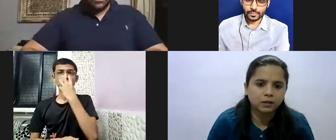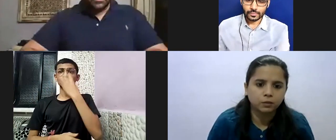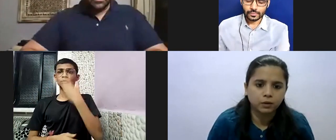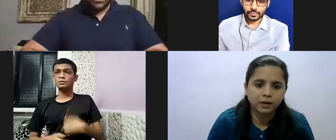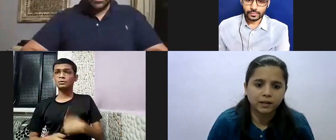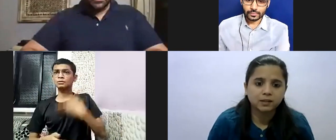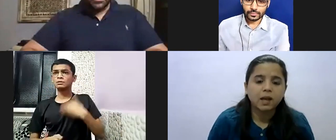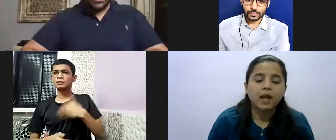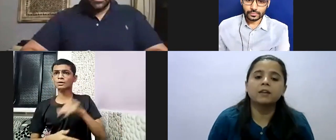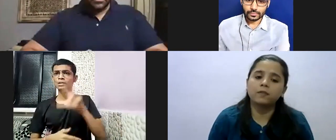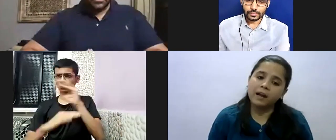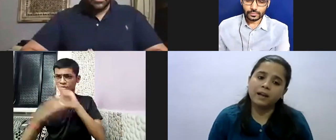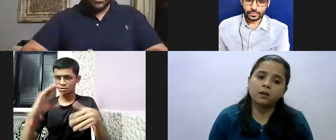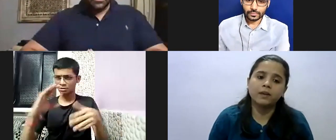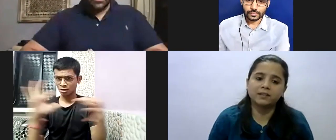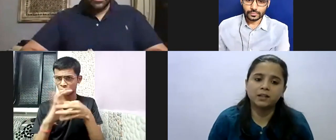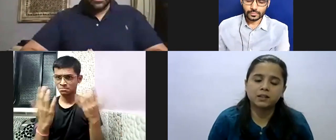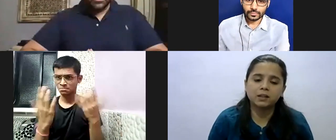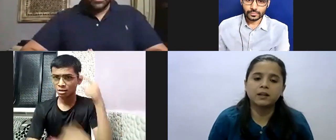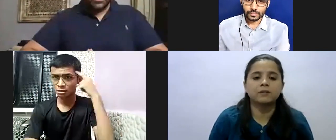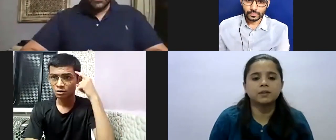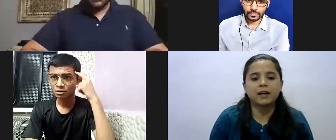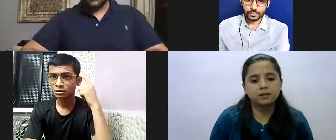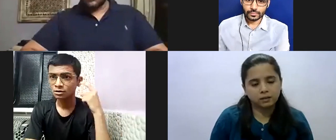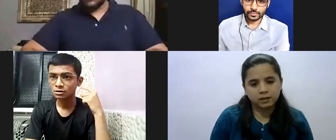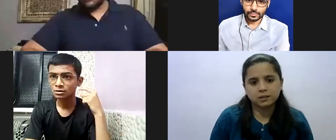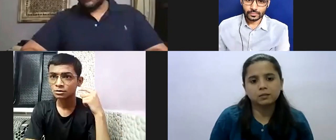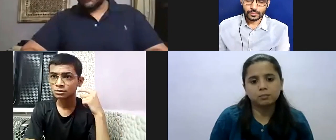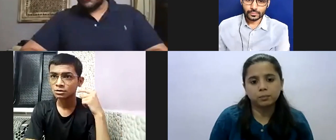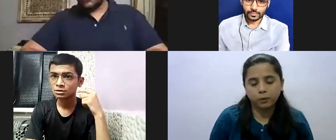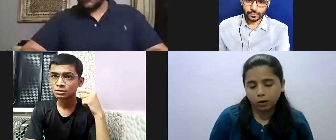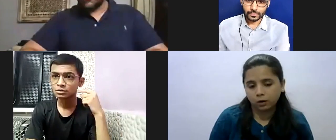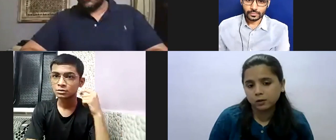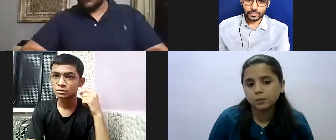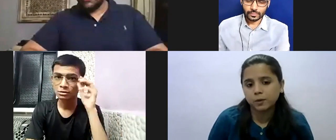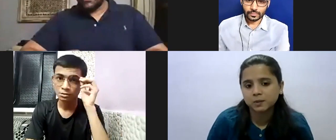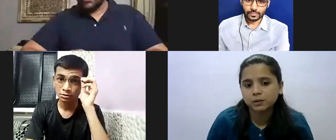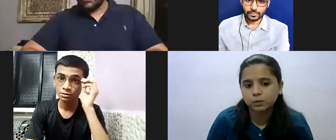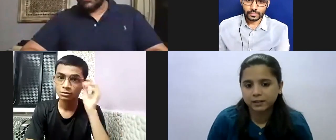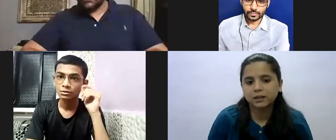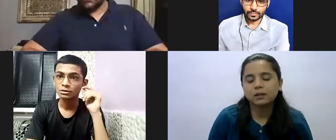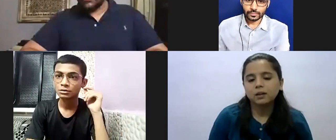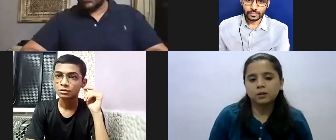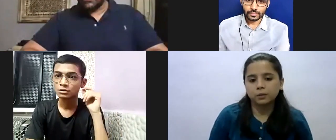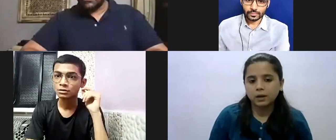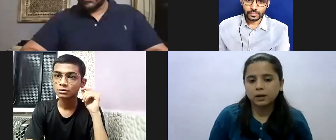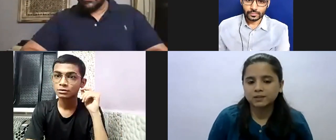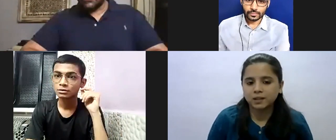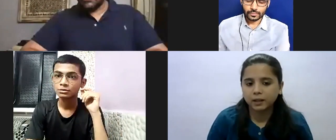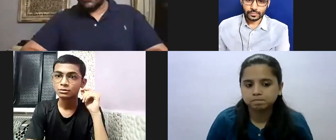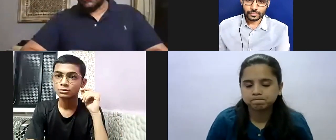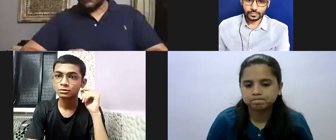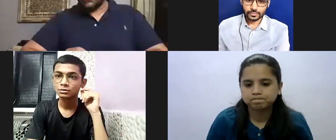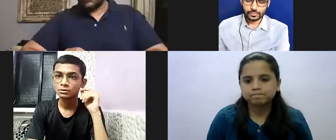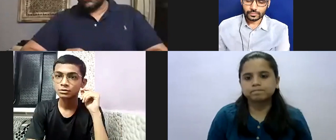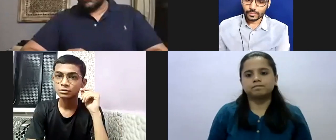we get the coronavirus? And if I got vaccinated and after that, does it also possible to get the corona once